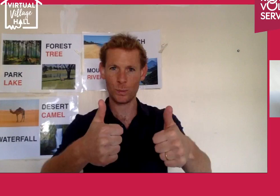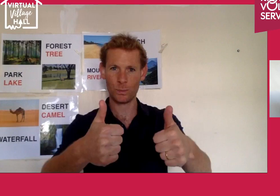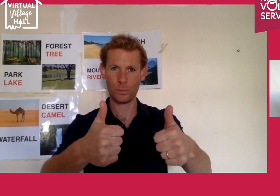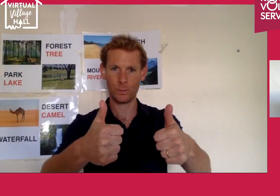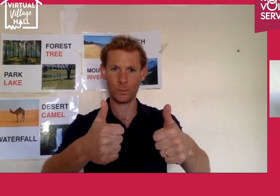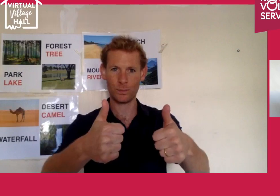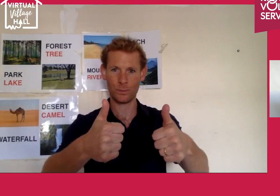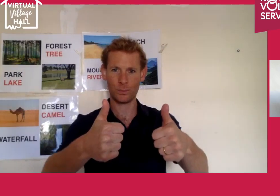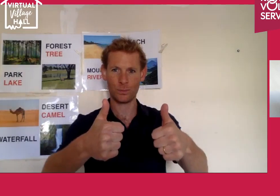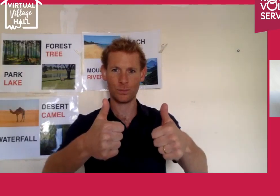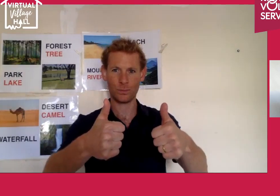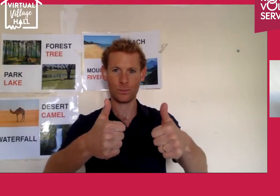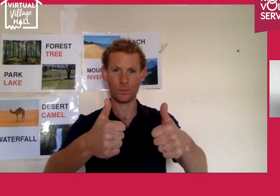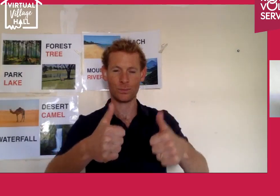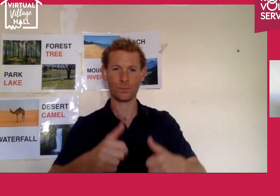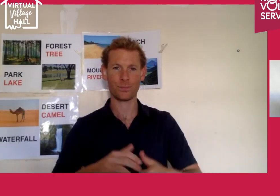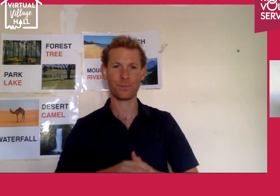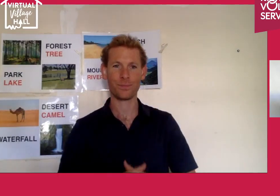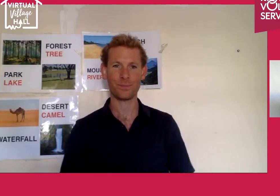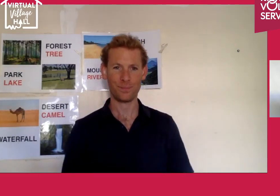Yep. How are you?